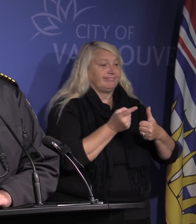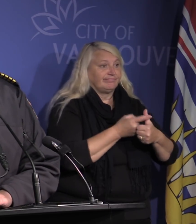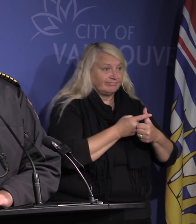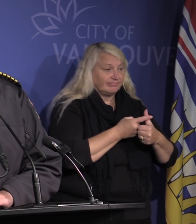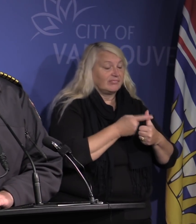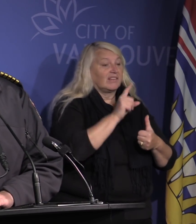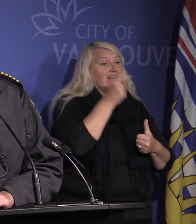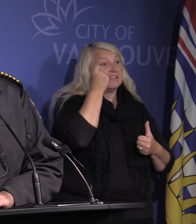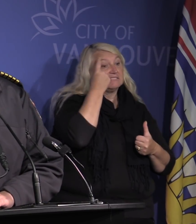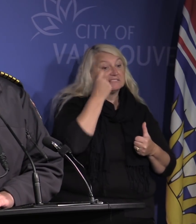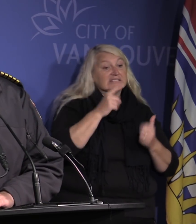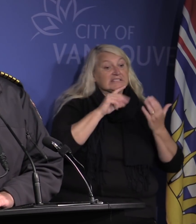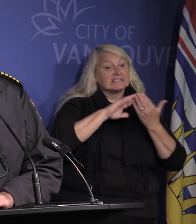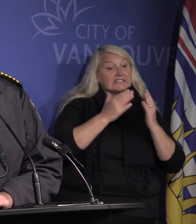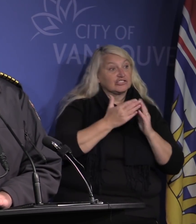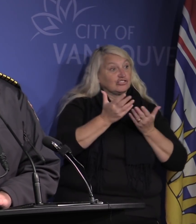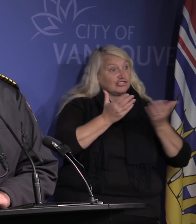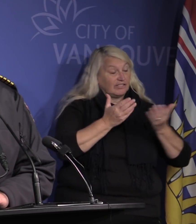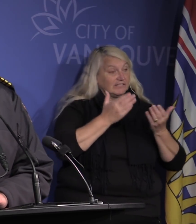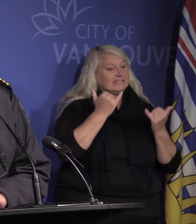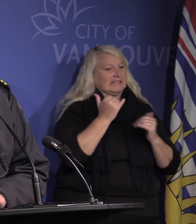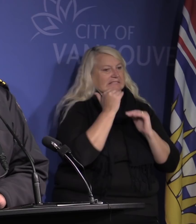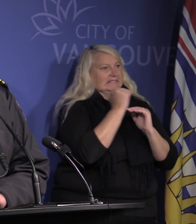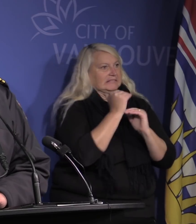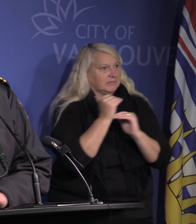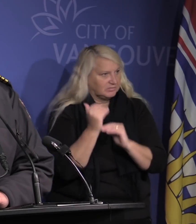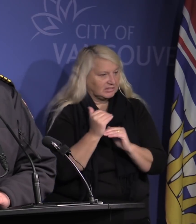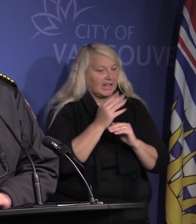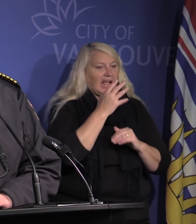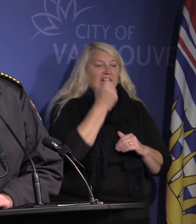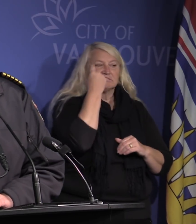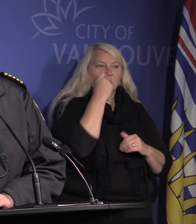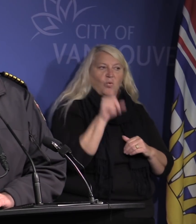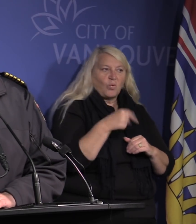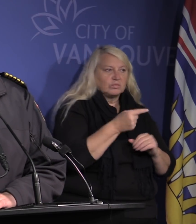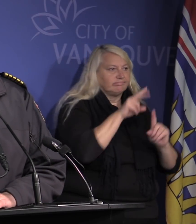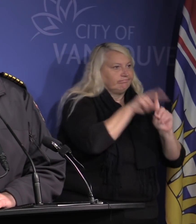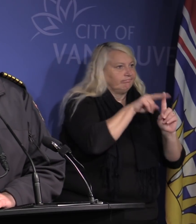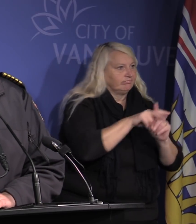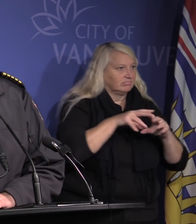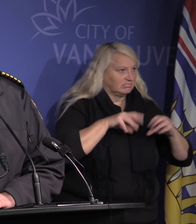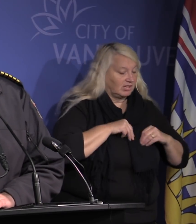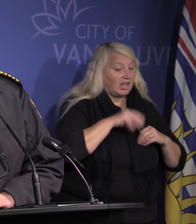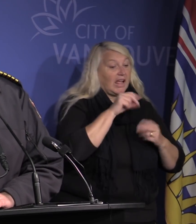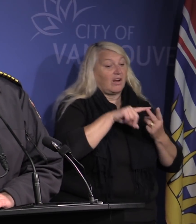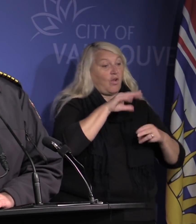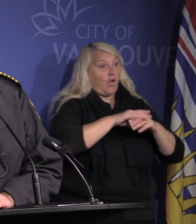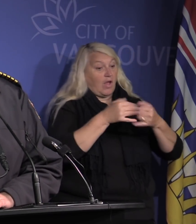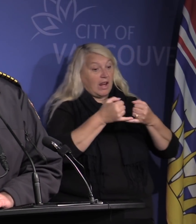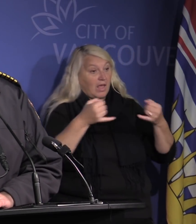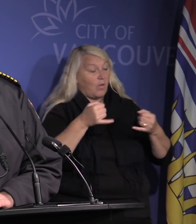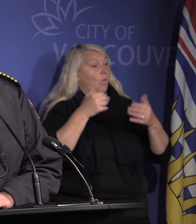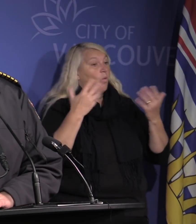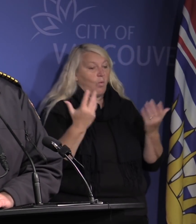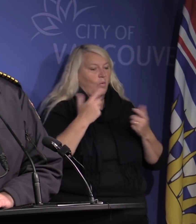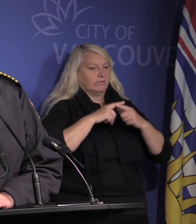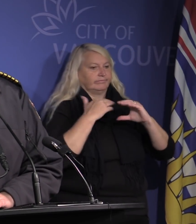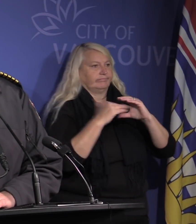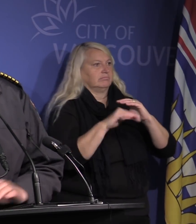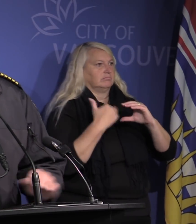limiting access to city services to focus on a combination of appointment only and online or digital delivery